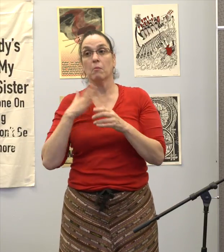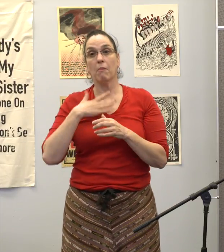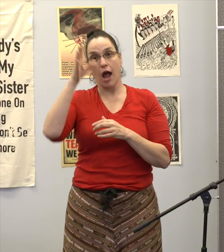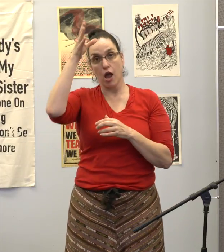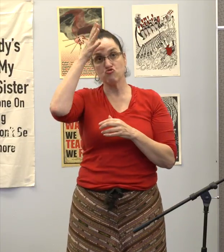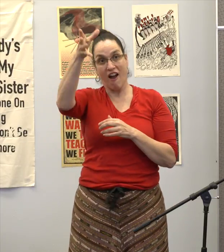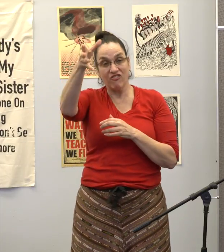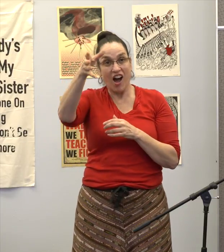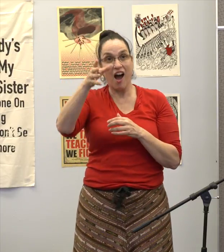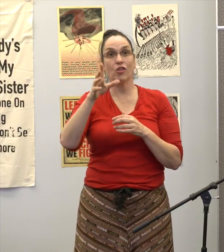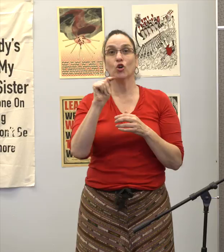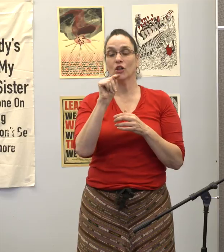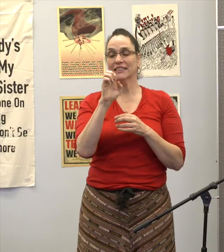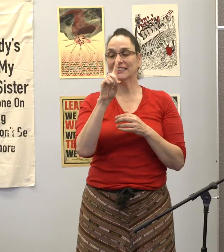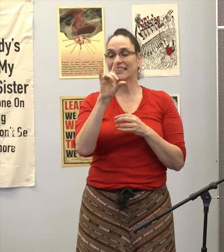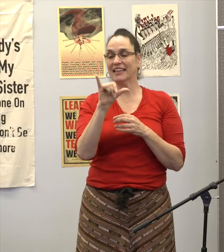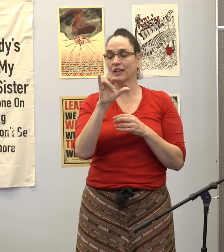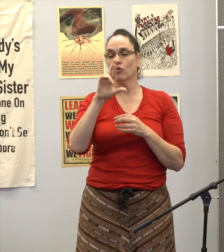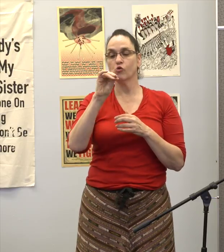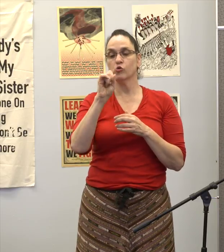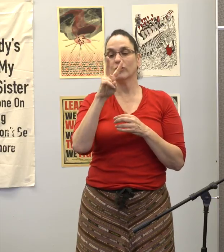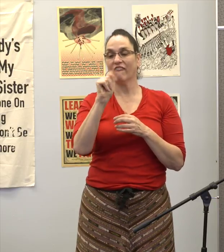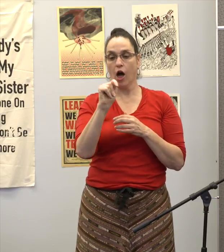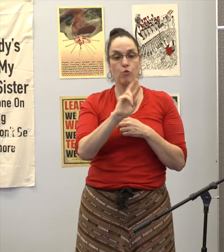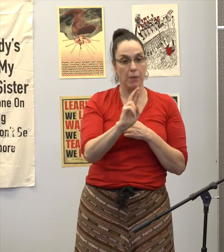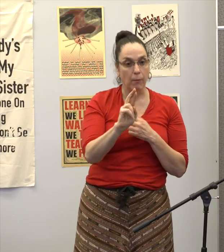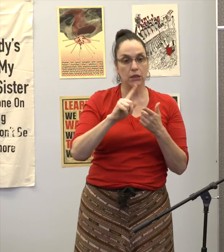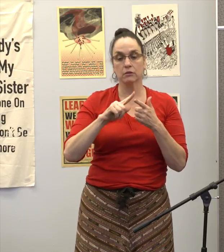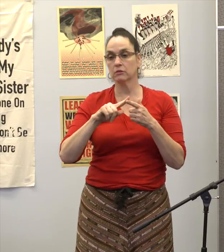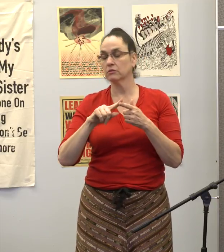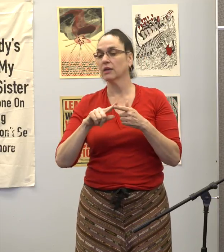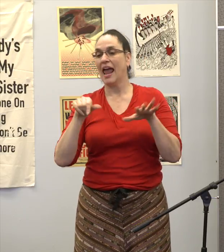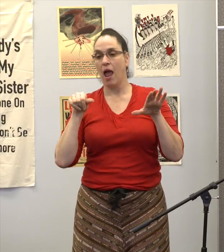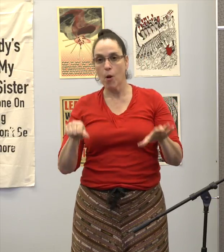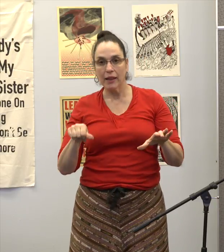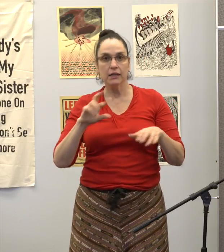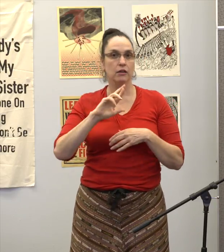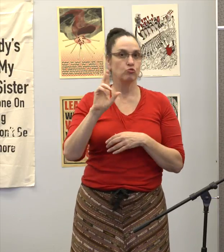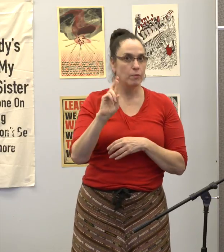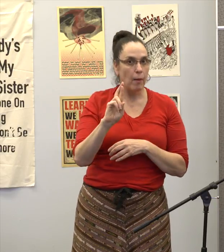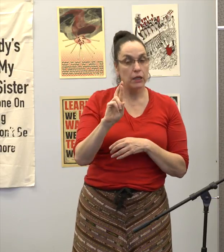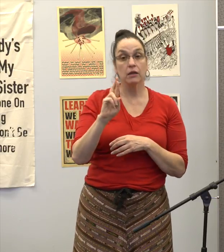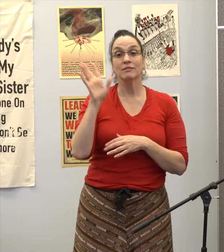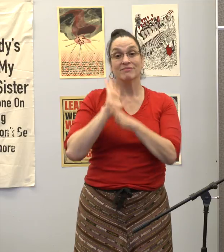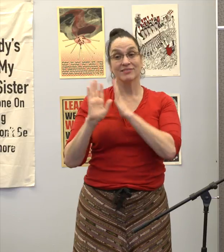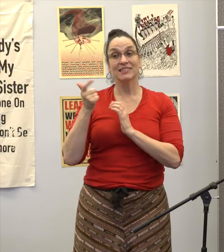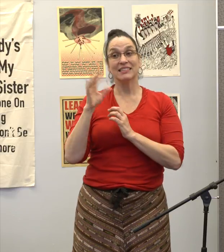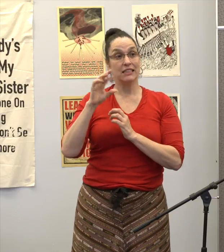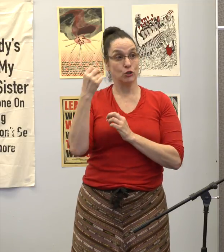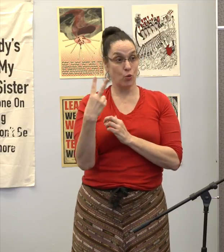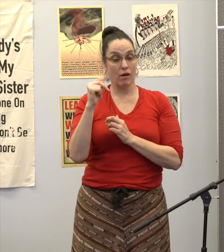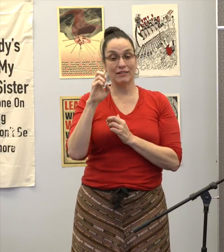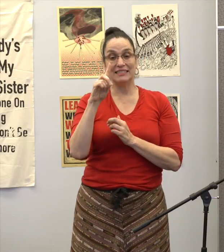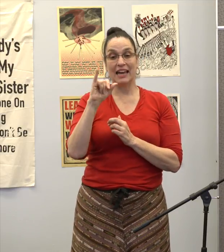Roosevelt Republican, a Lincoln Republican. And in 1912, it was Teddy Roosevelt who said